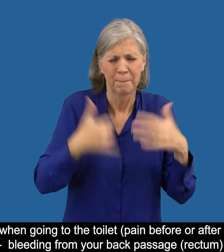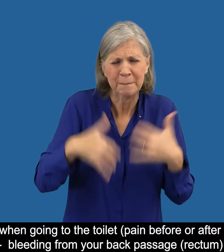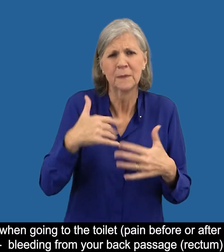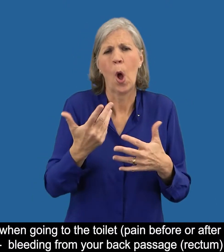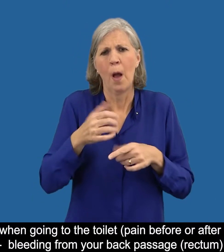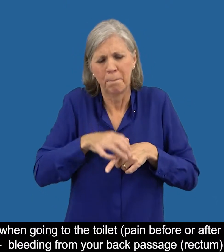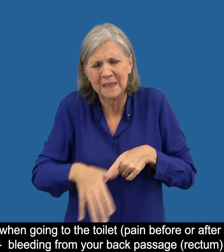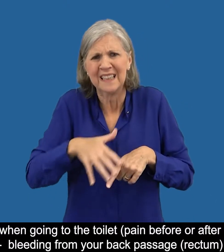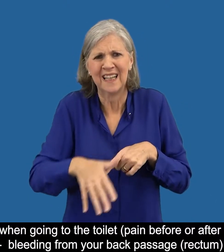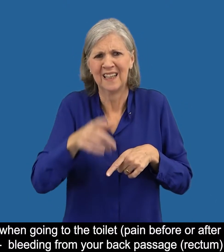to the toilet.